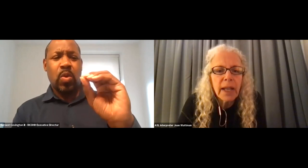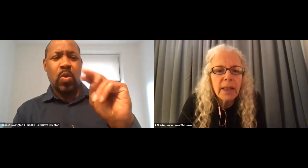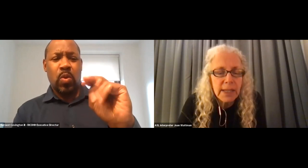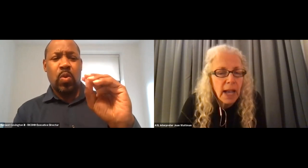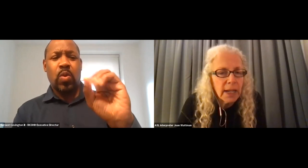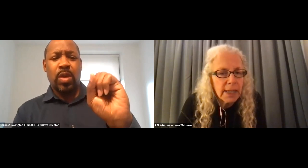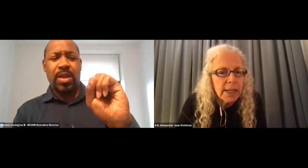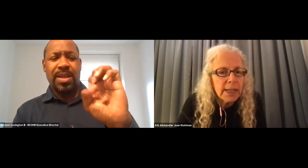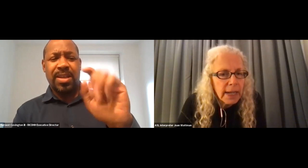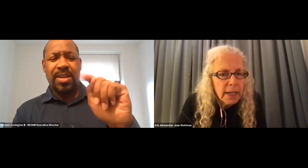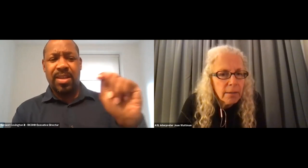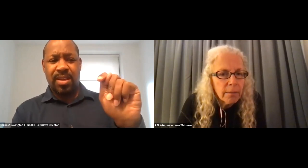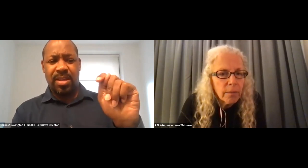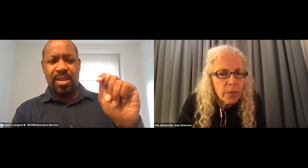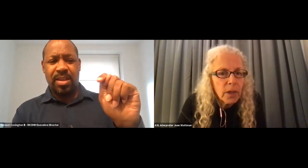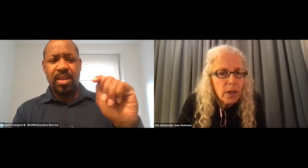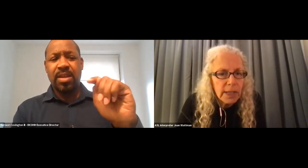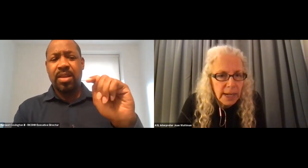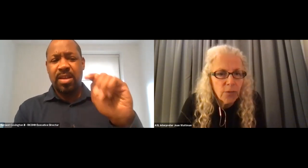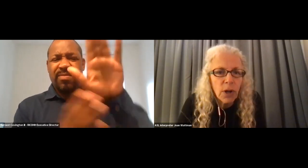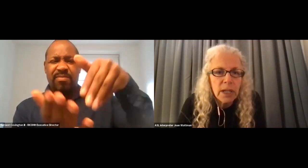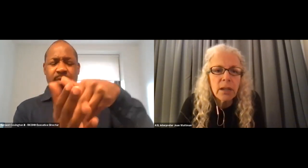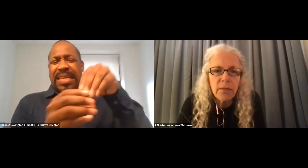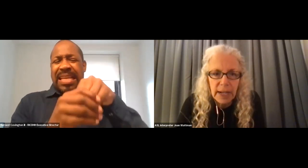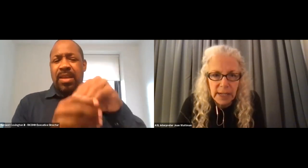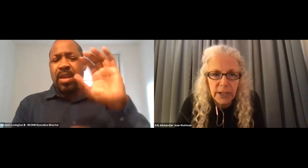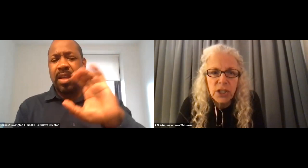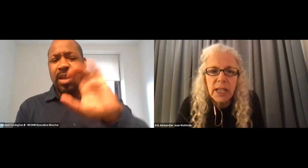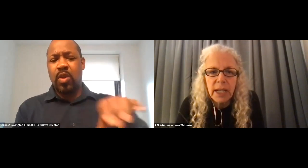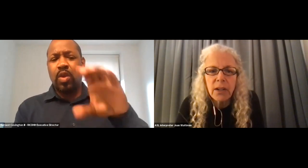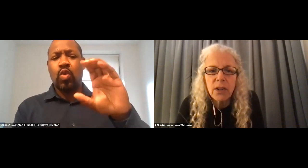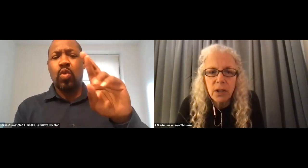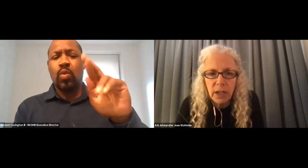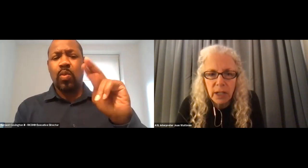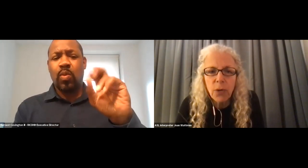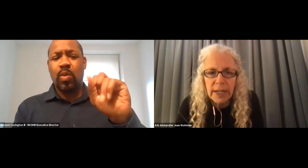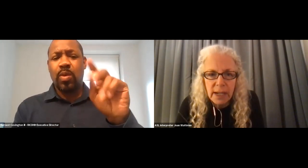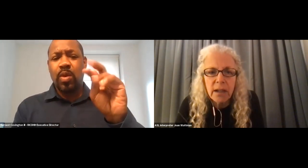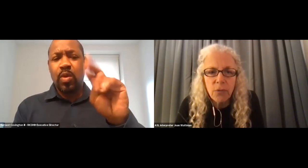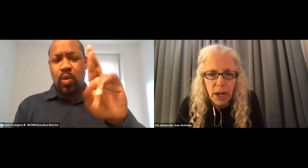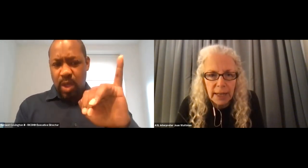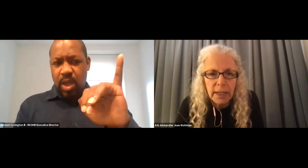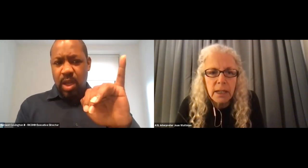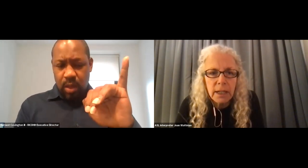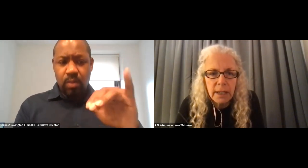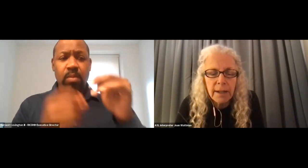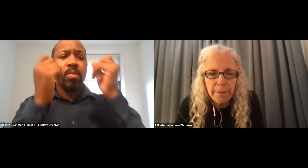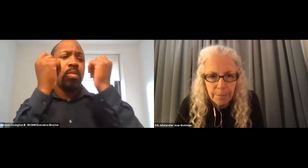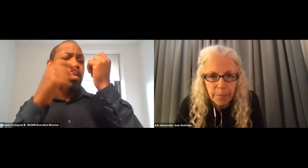The Sauconesset site, the state-run vaccination site in Cranston, Rhode Island.